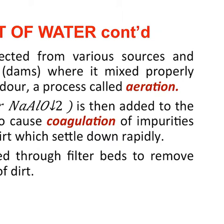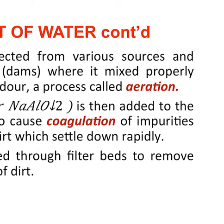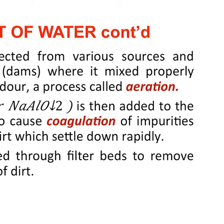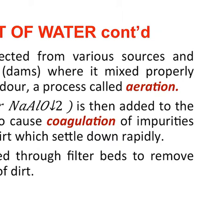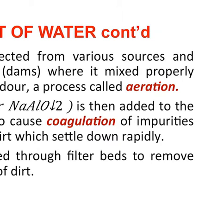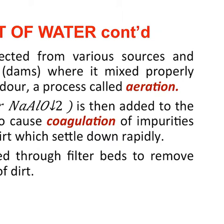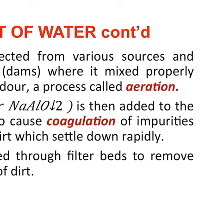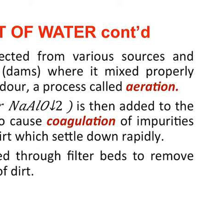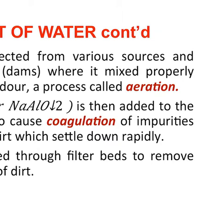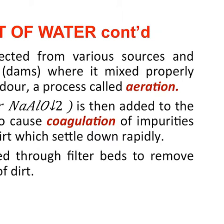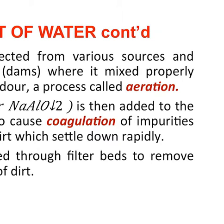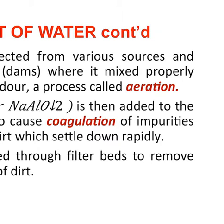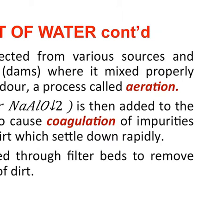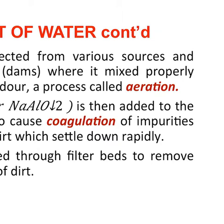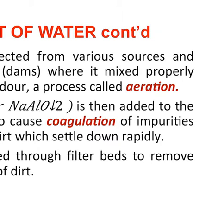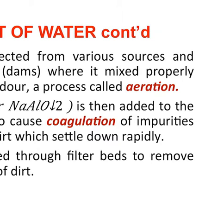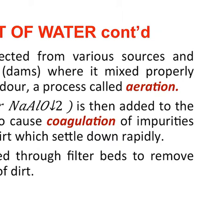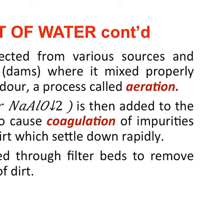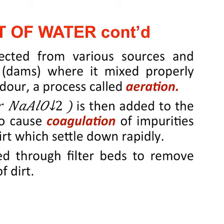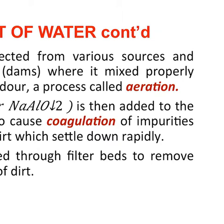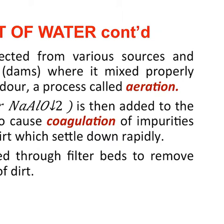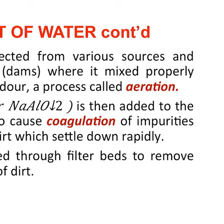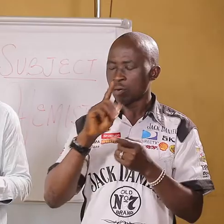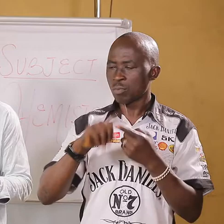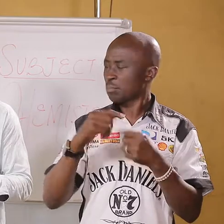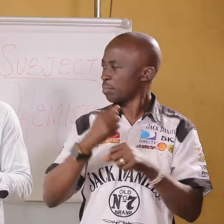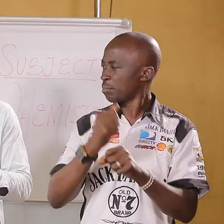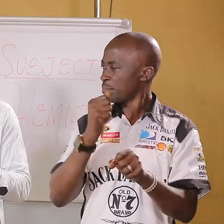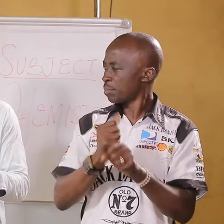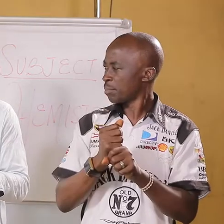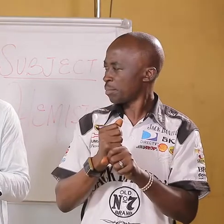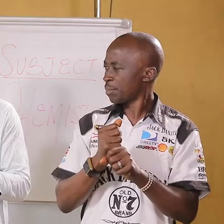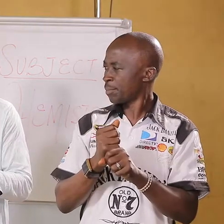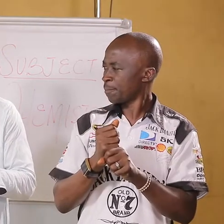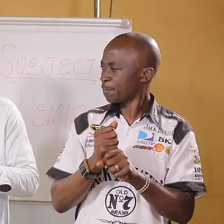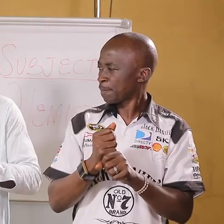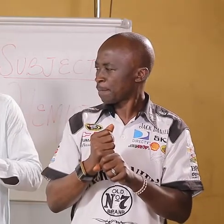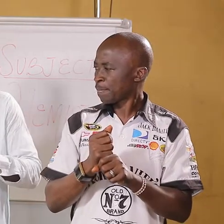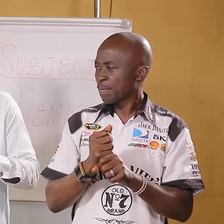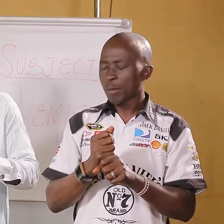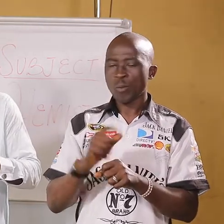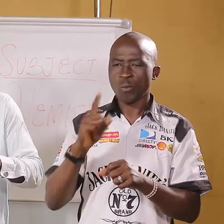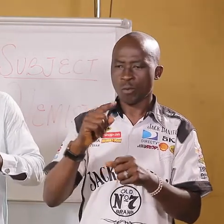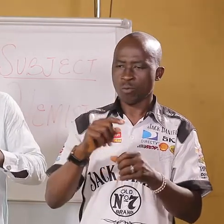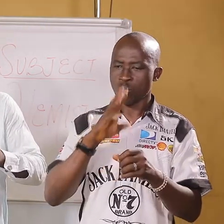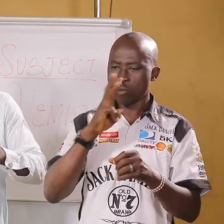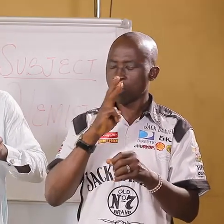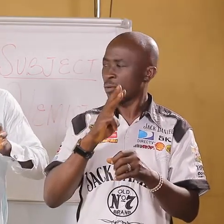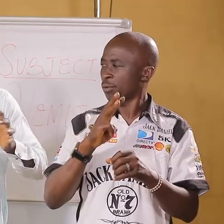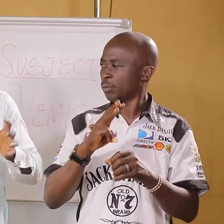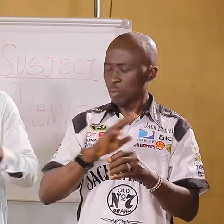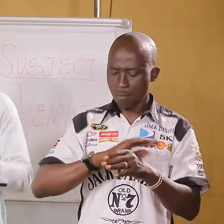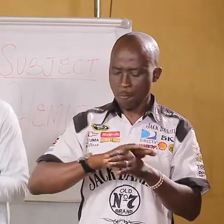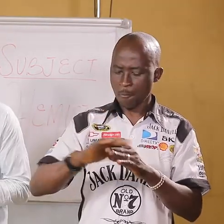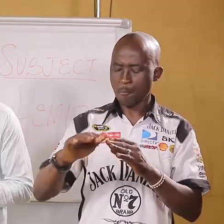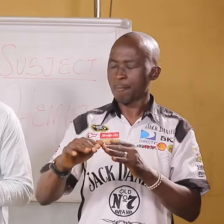NaLaO2. And then it is added to the water to make coagulation. Coagulation is the process in which the water will flock together to form